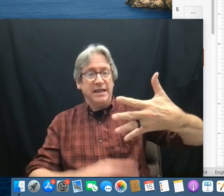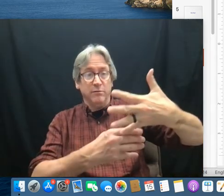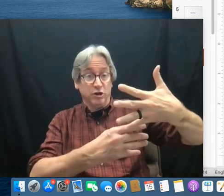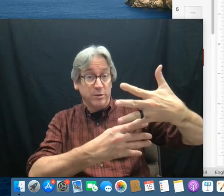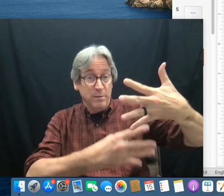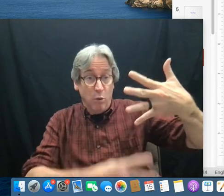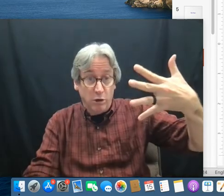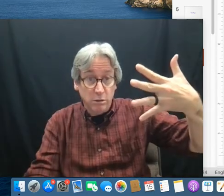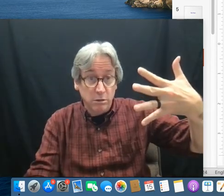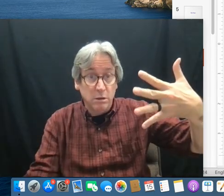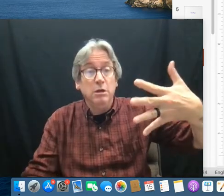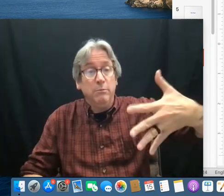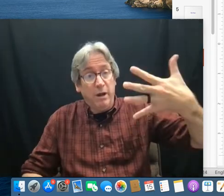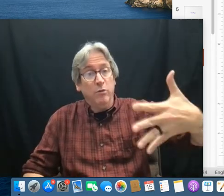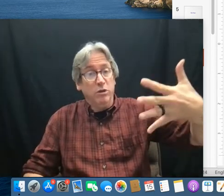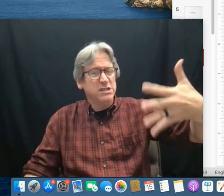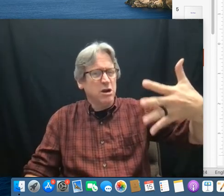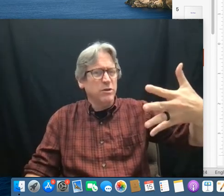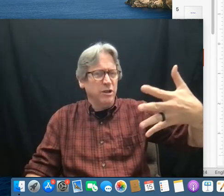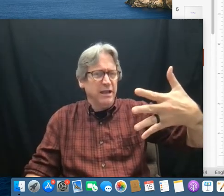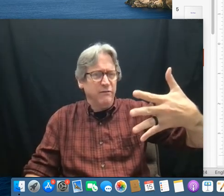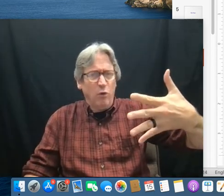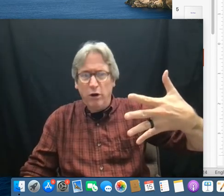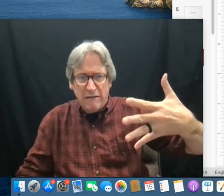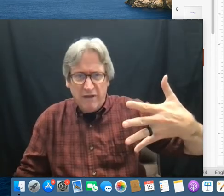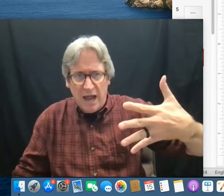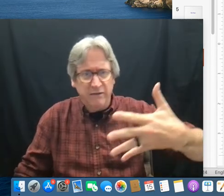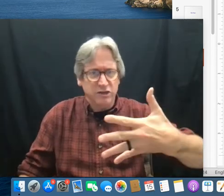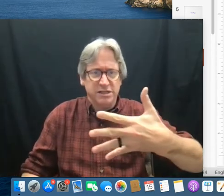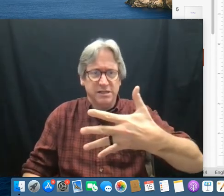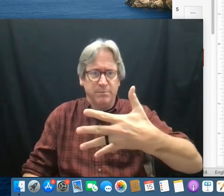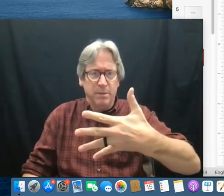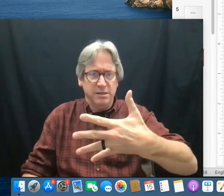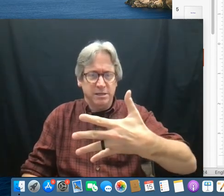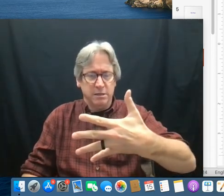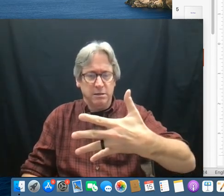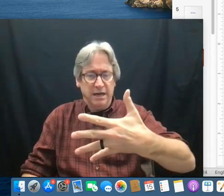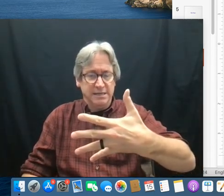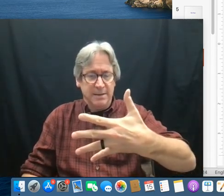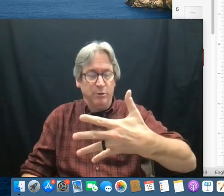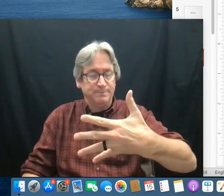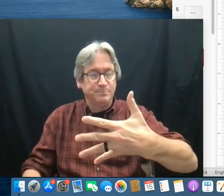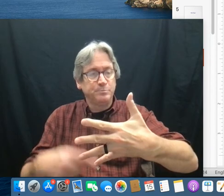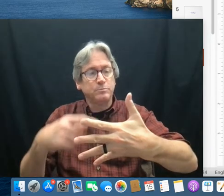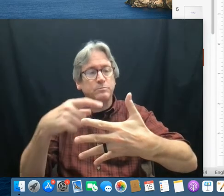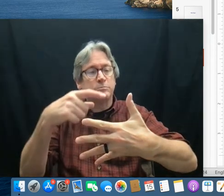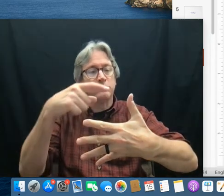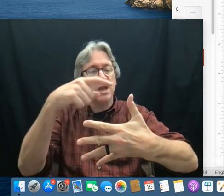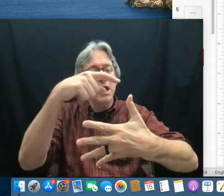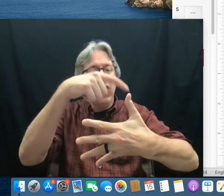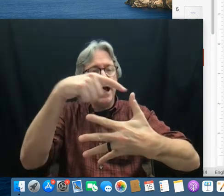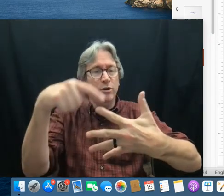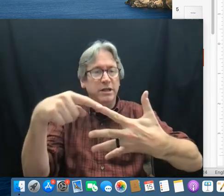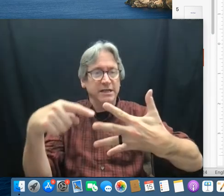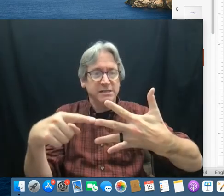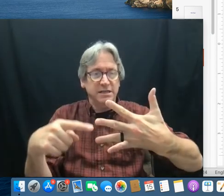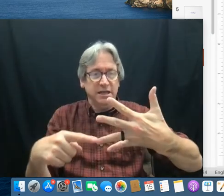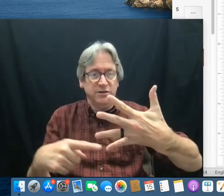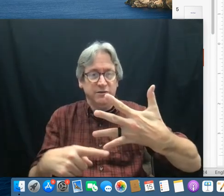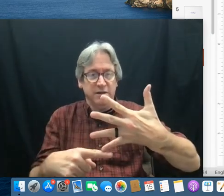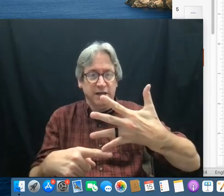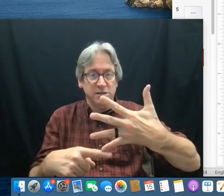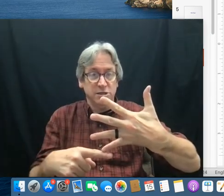There can be more, but we'll start with looking at 4 and 5 just as an example. I would